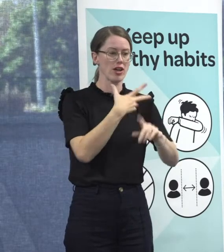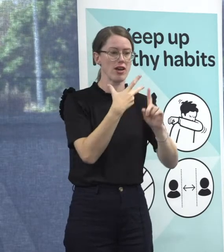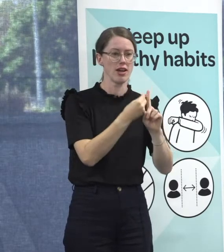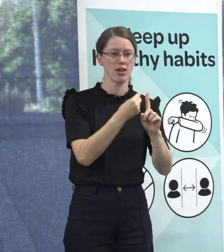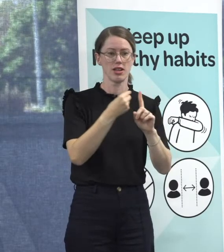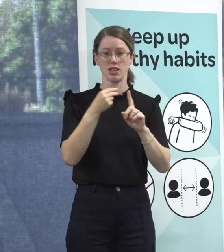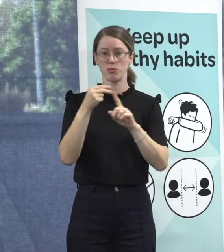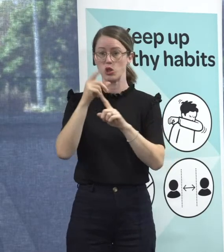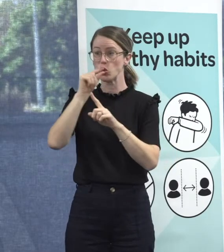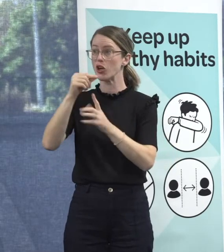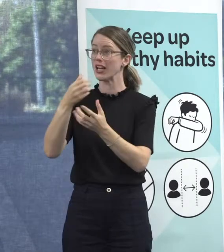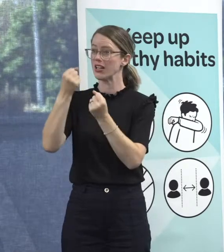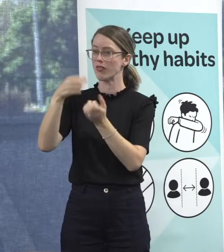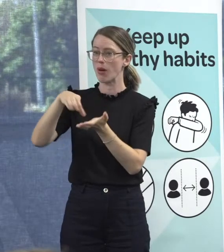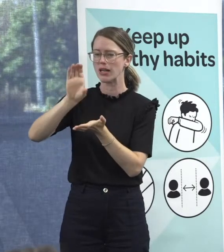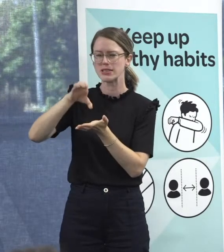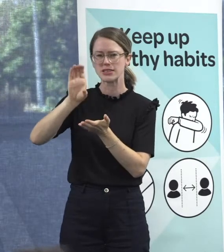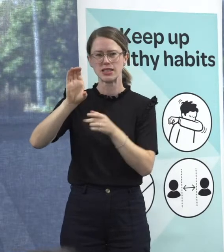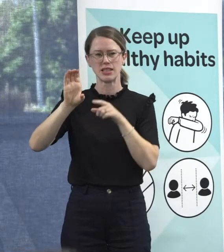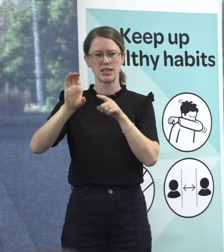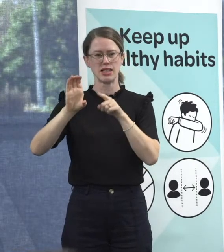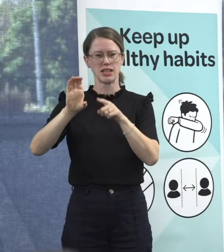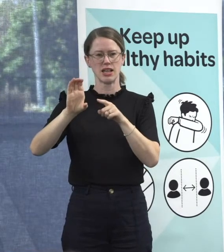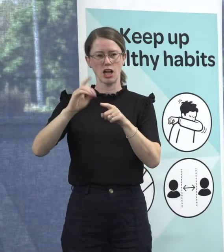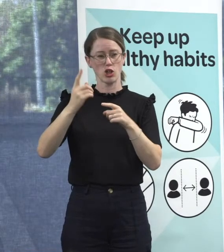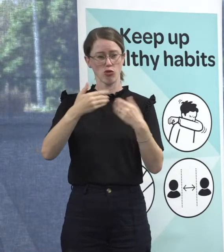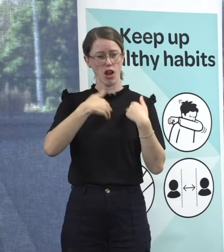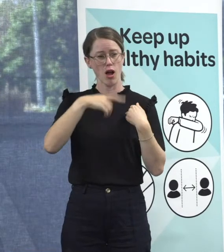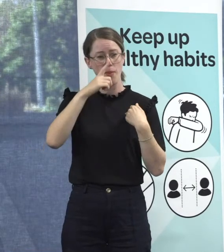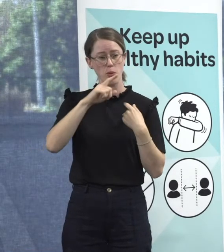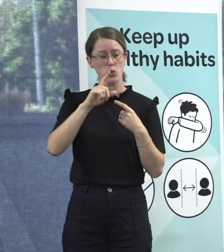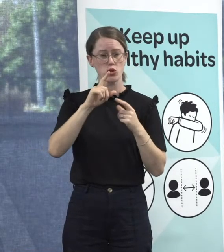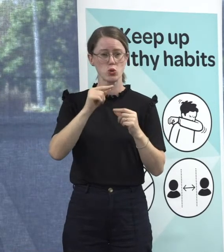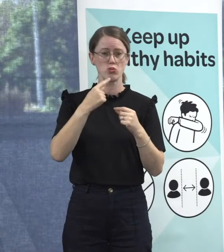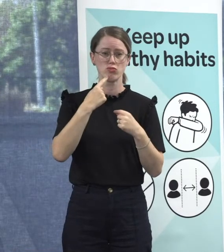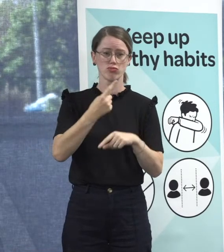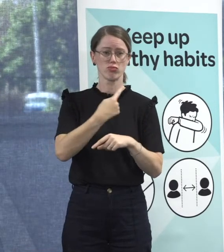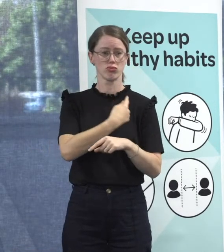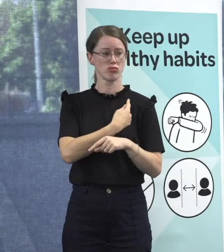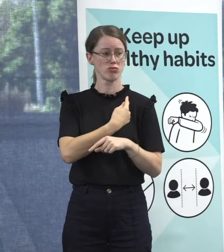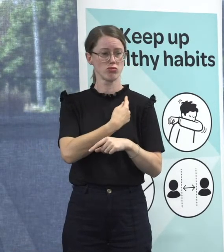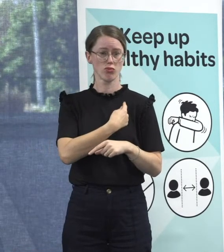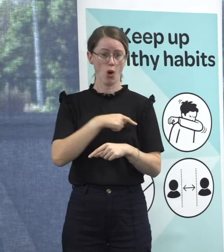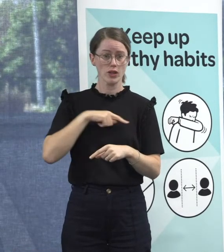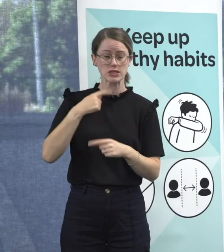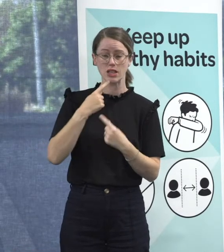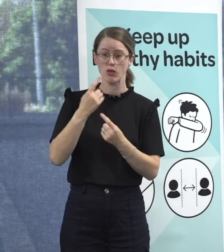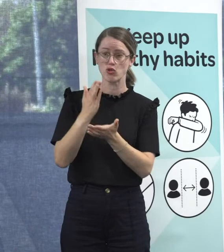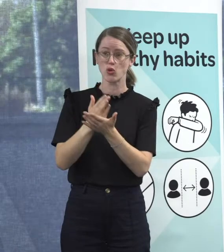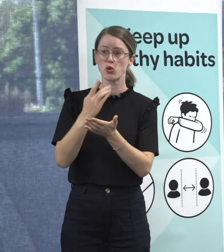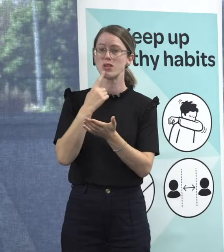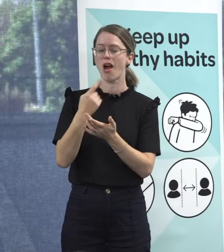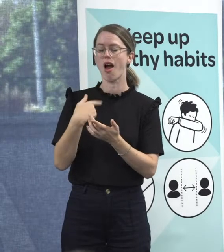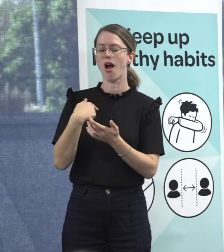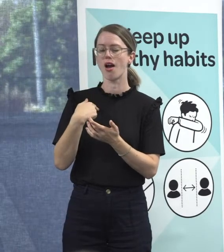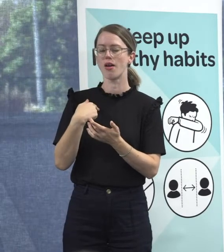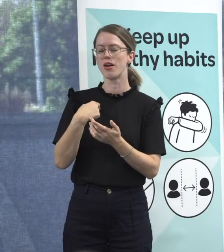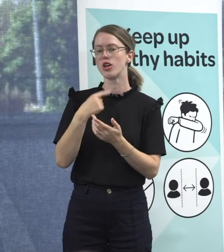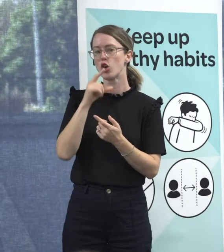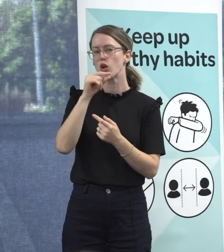get brought back, how much is that relying on people to do the right thing and say they have been infected when they could just